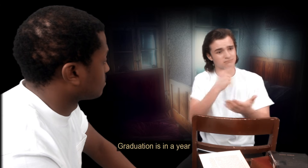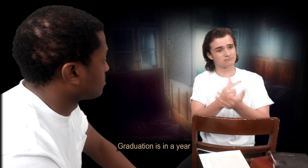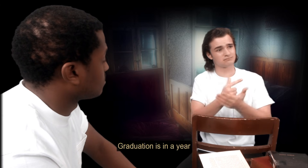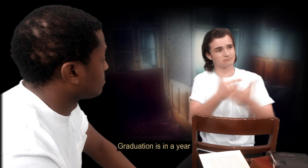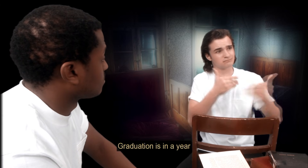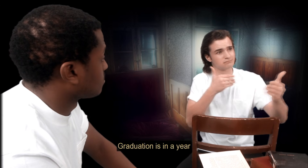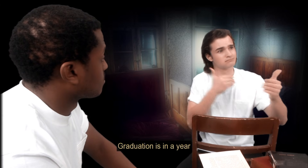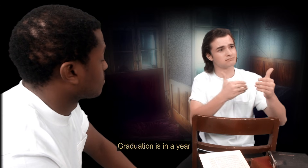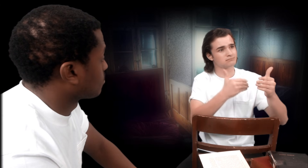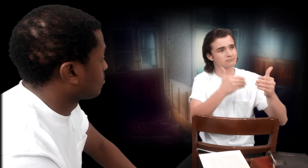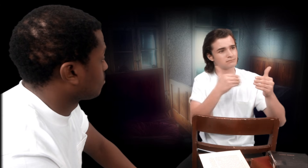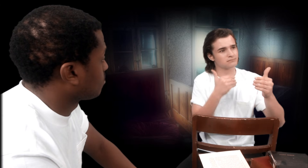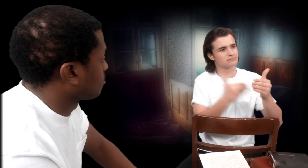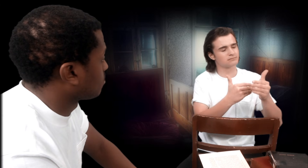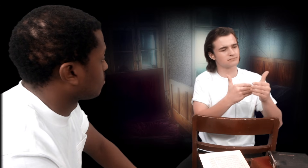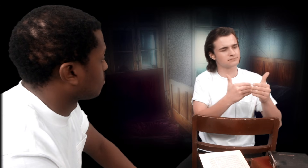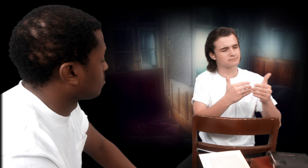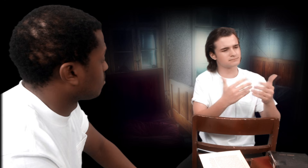Graduation is in a year,